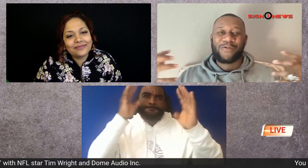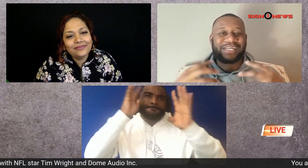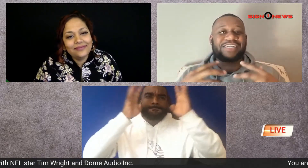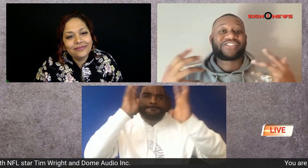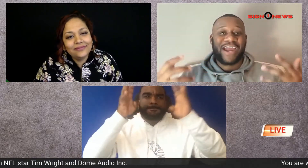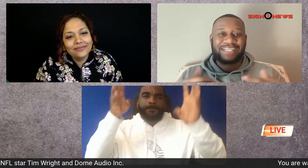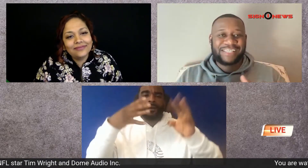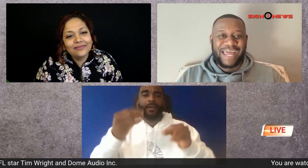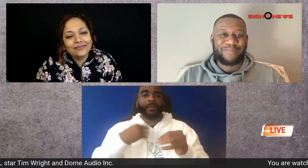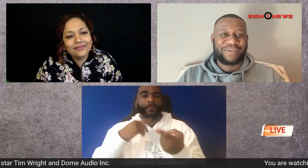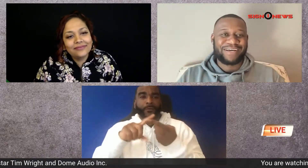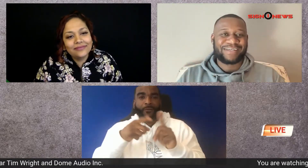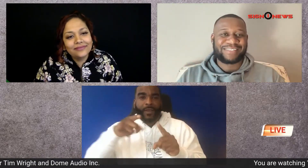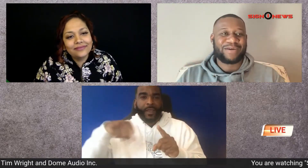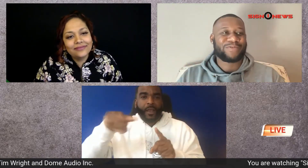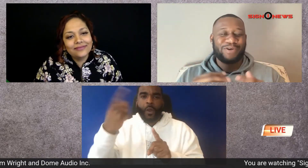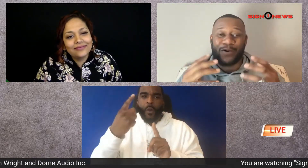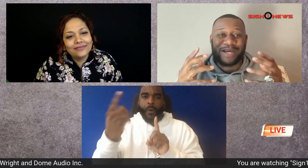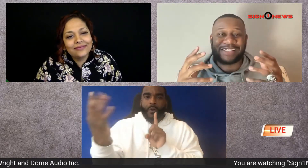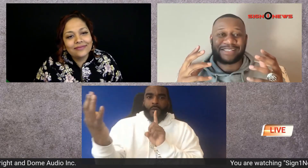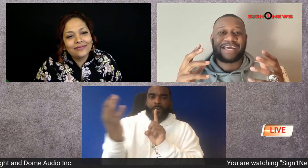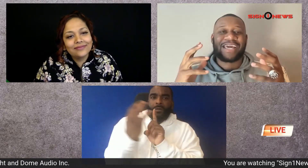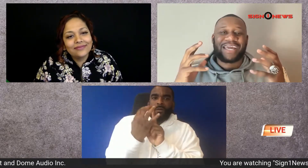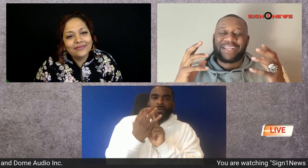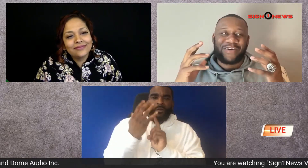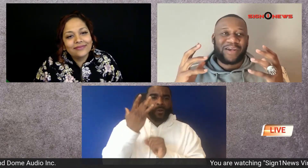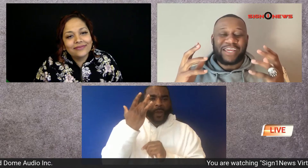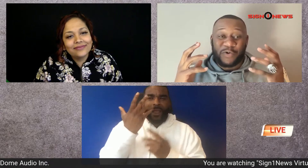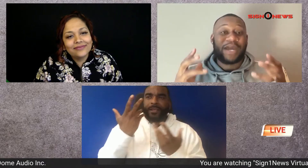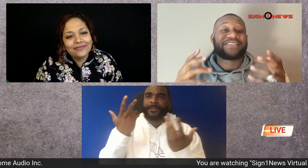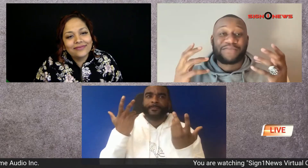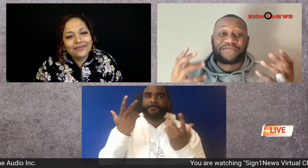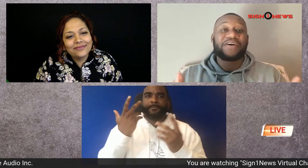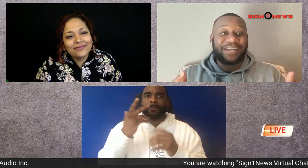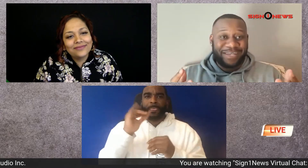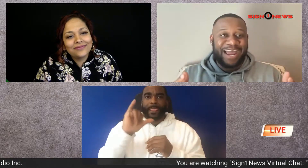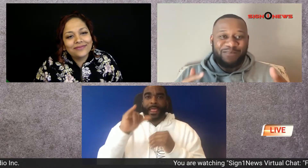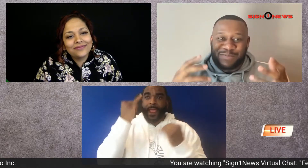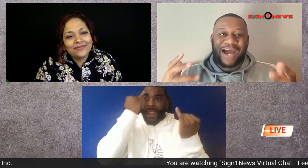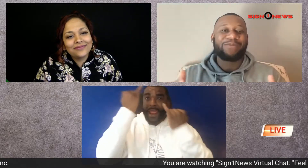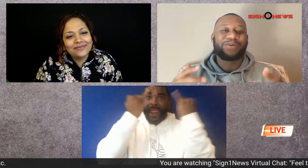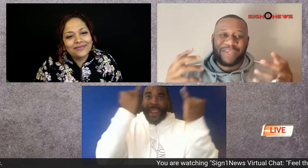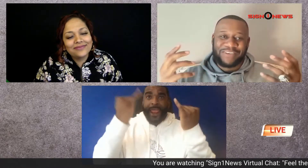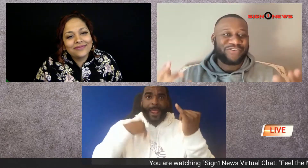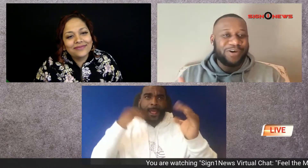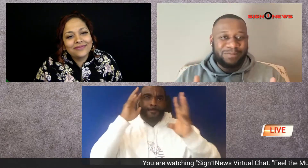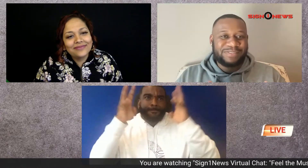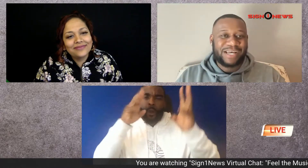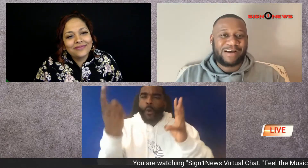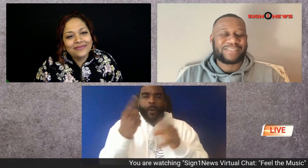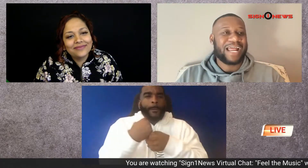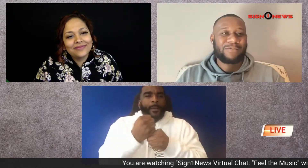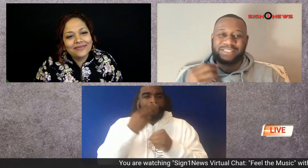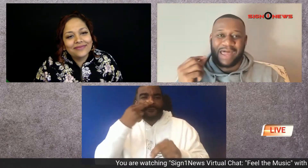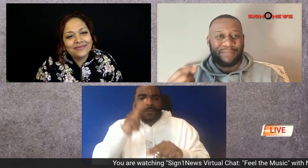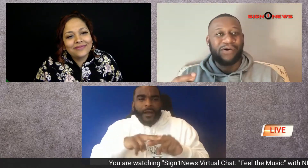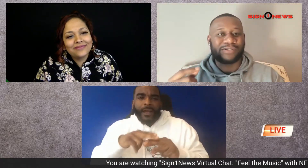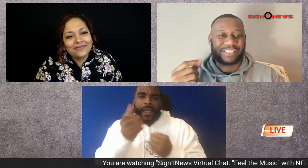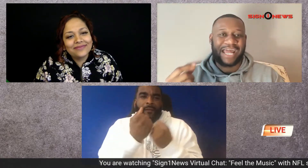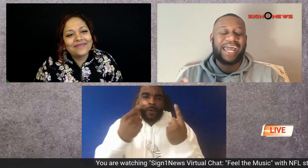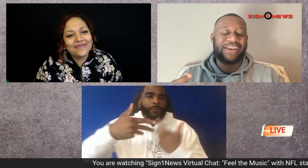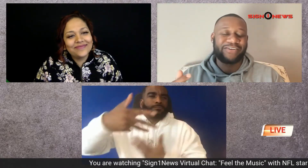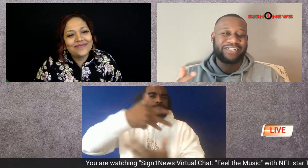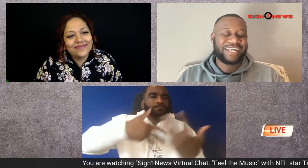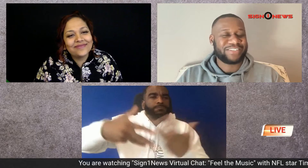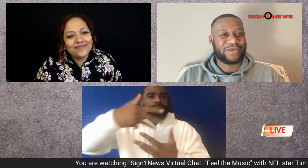used to always attract to that because it was always going to equate to fun. Everybody would enjoy themselves, and I was that